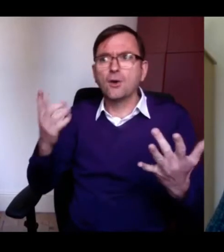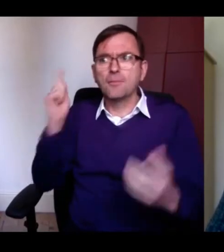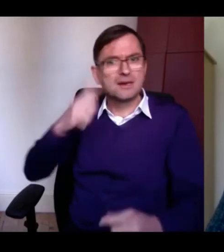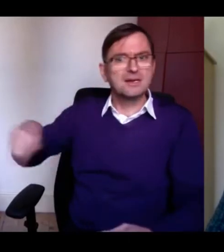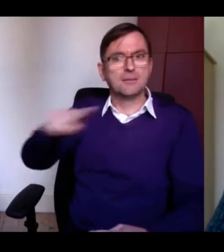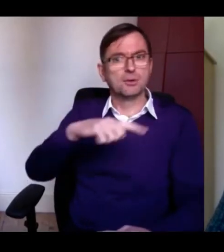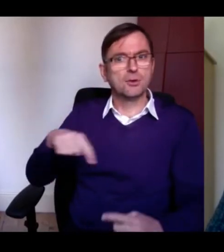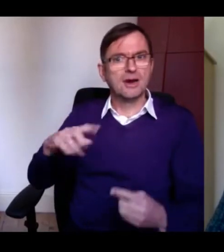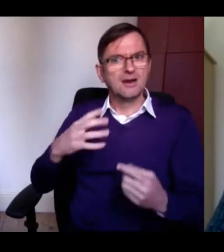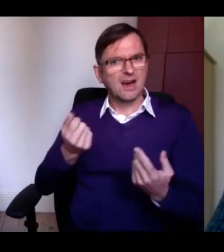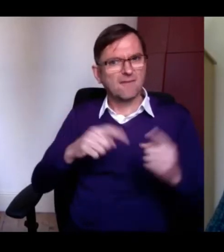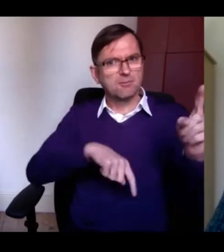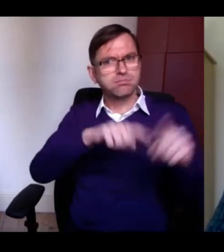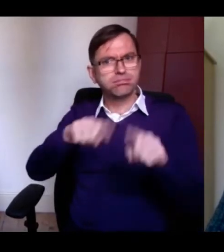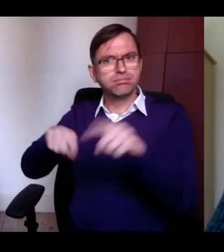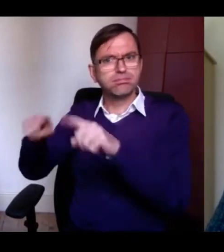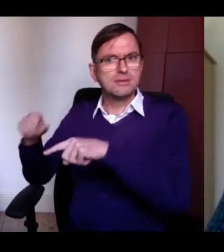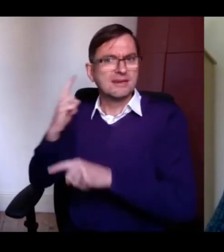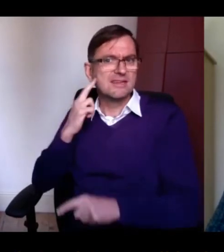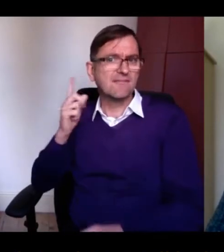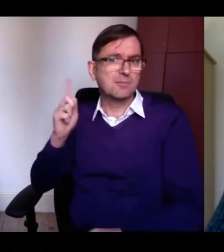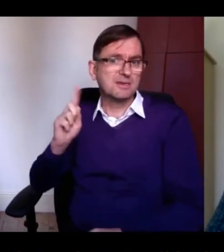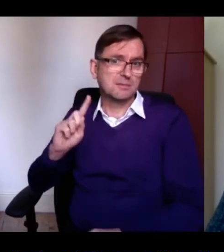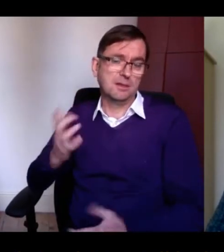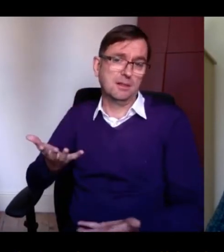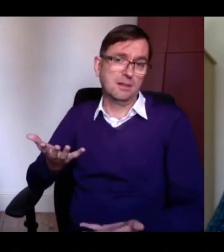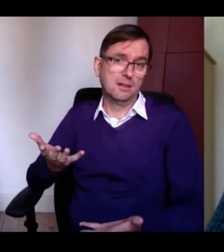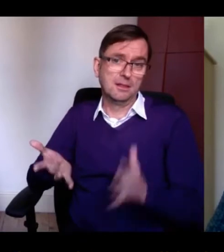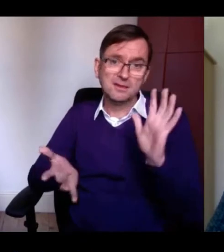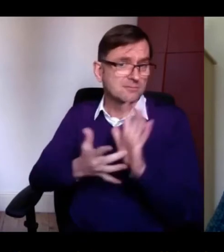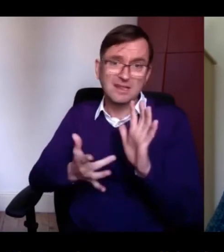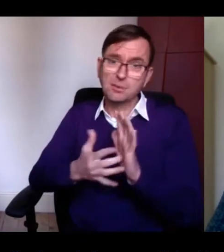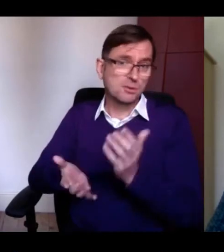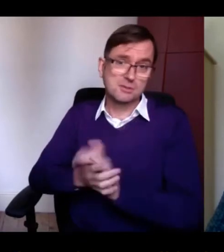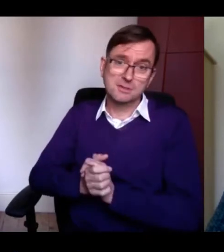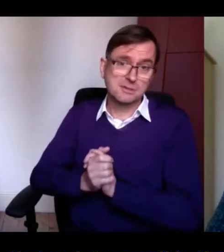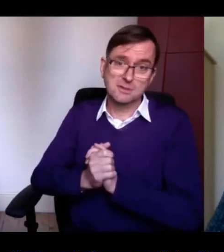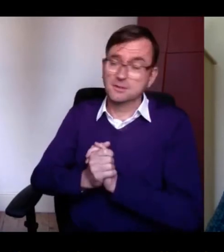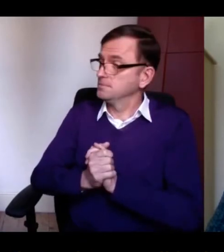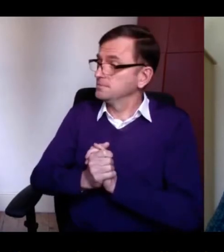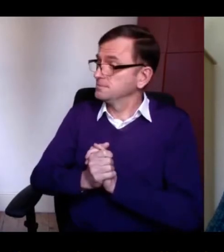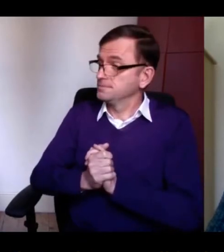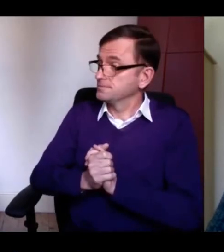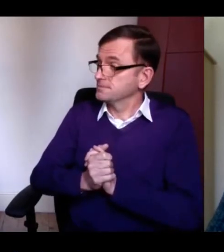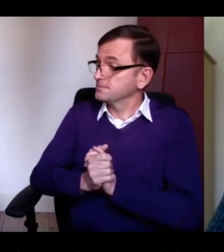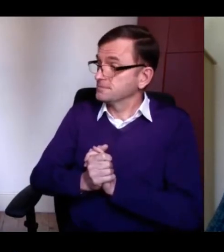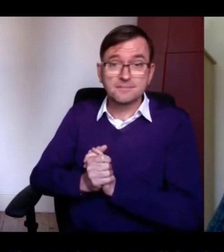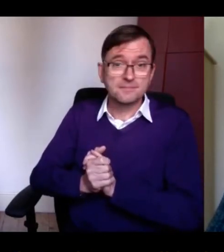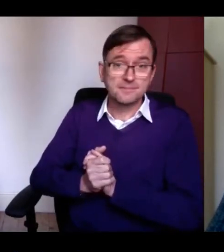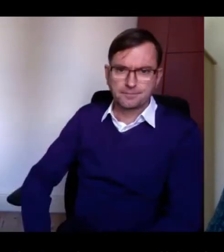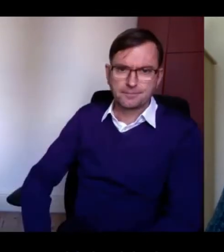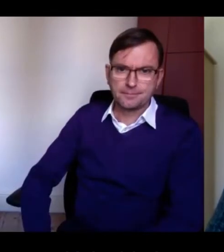but what we were showing people was in that variety as well of the deaf community. And that's important.